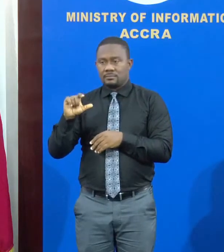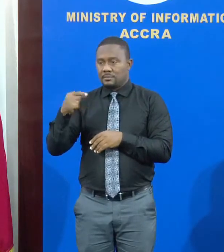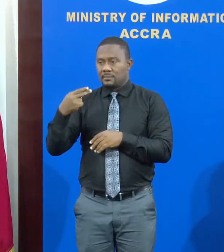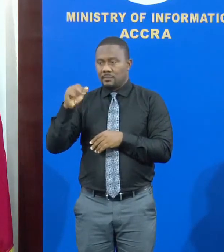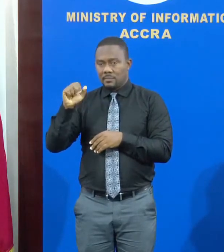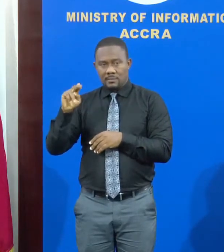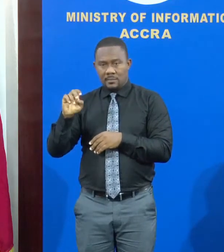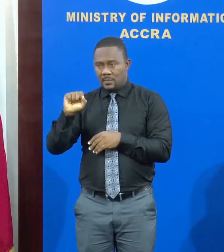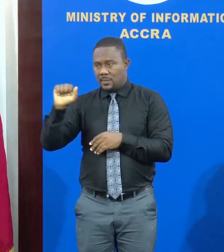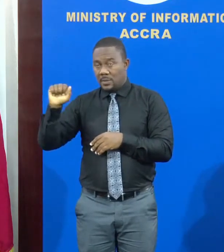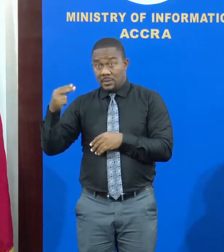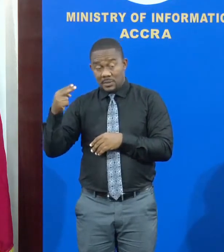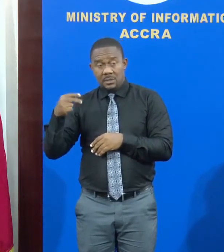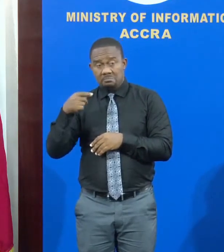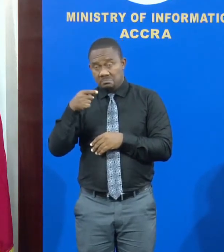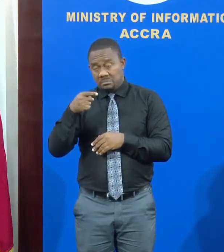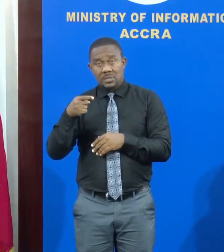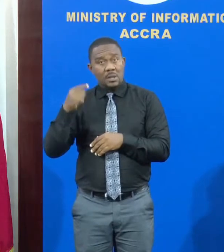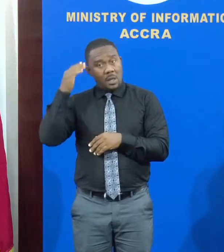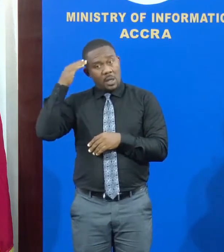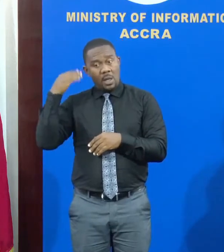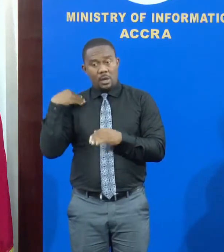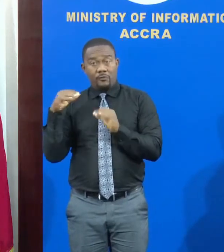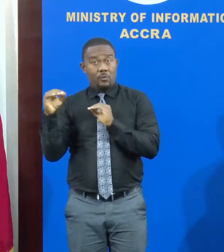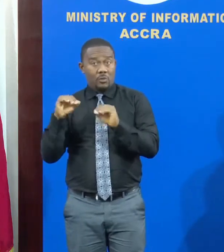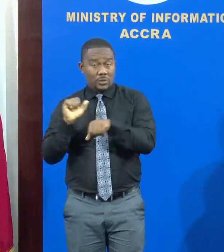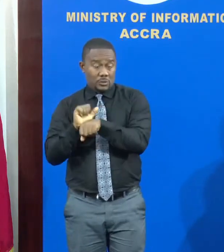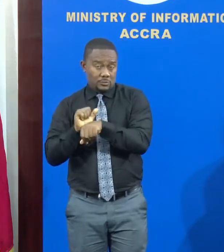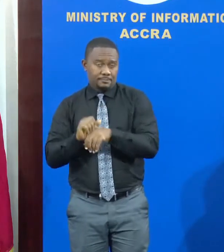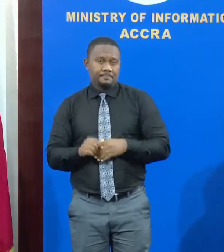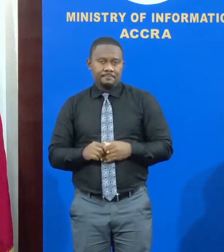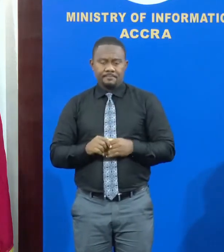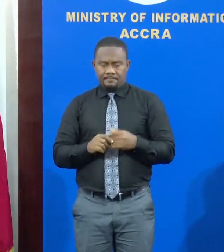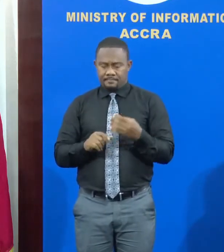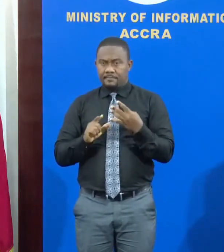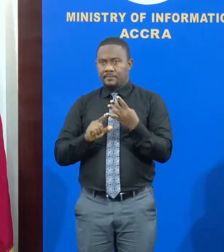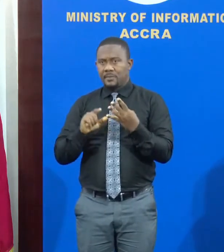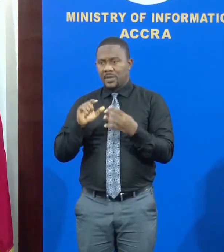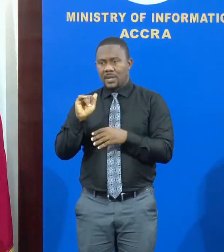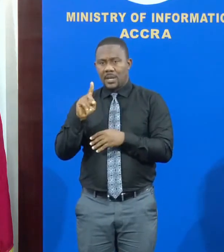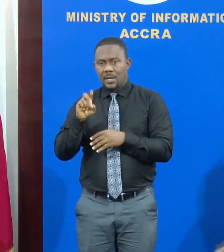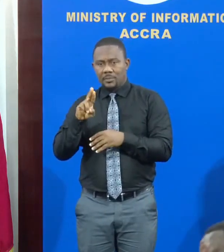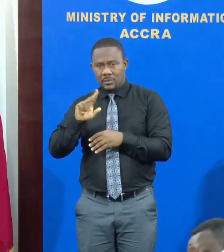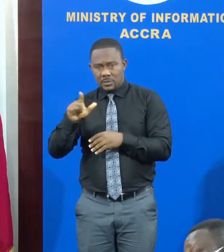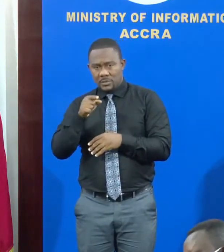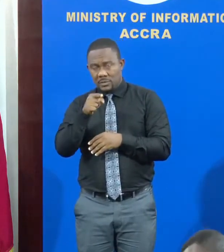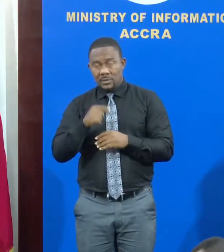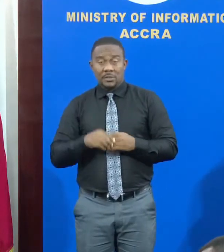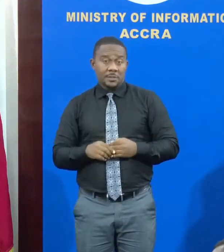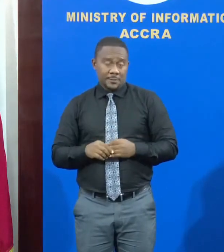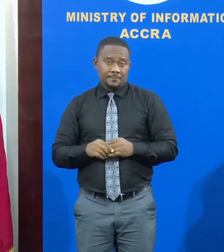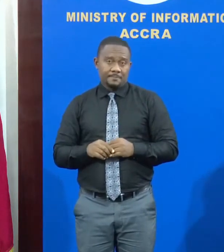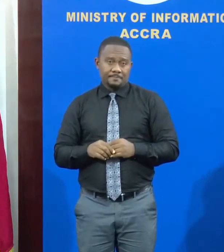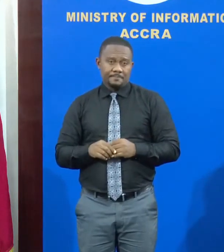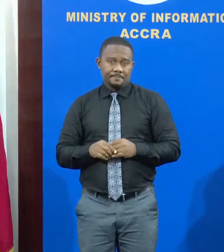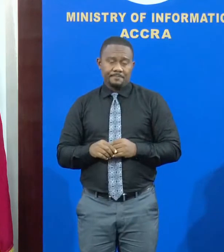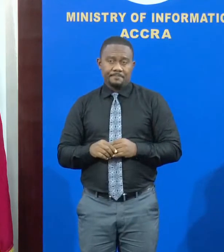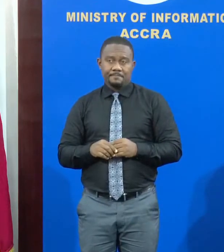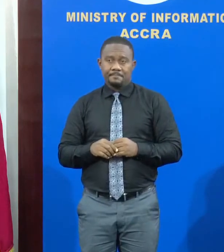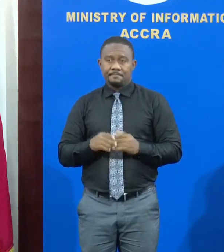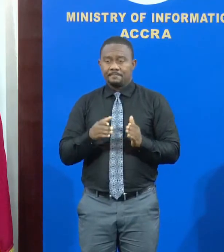at NIA. We also have Mr. Abudu Abdul Ganiyu, who is the Head of Corporate Affairs with us. We